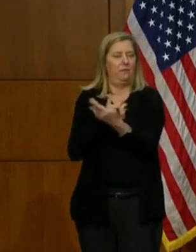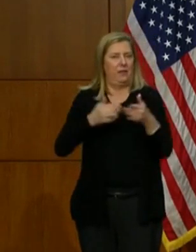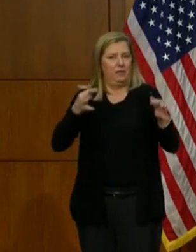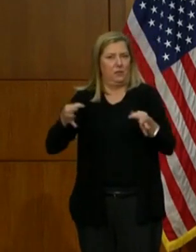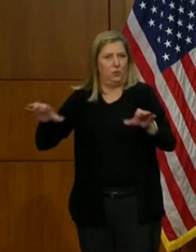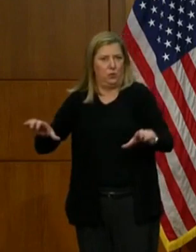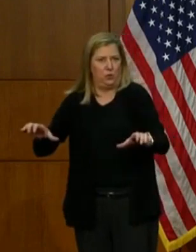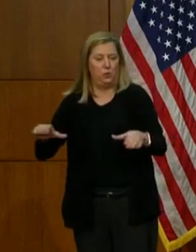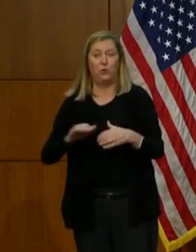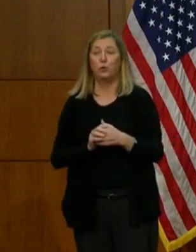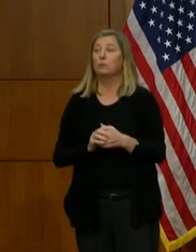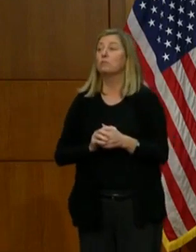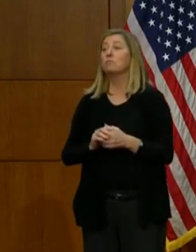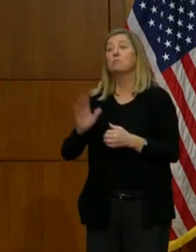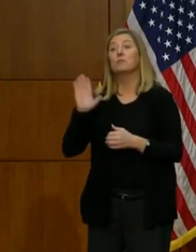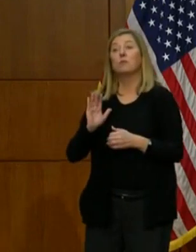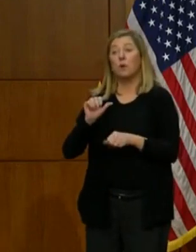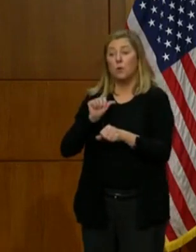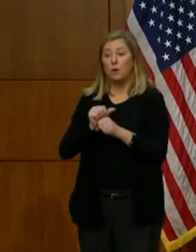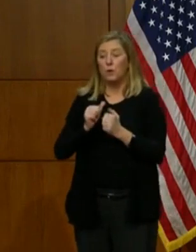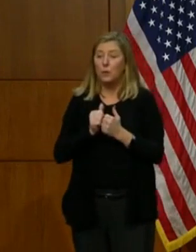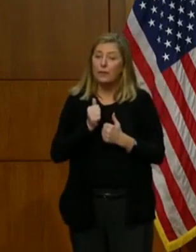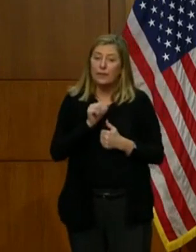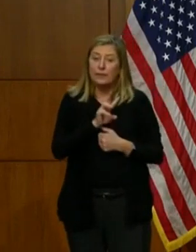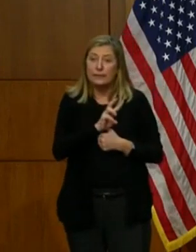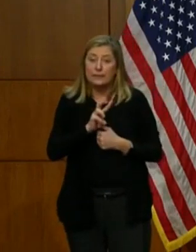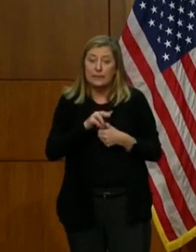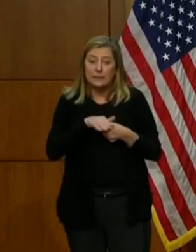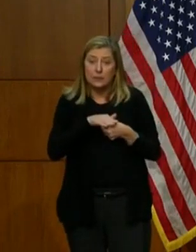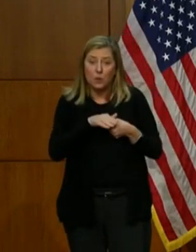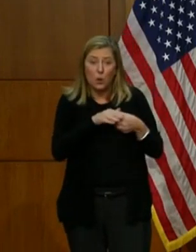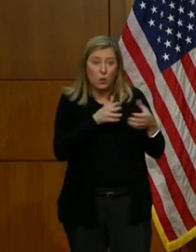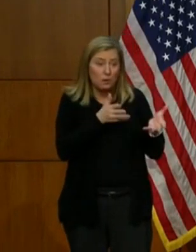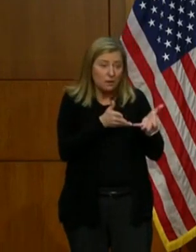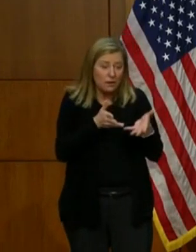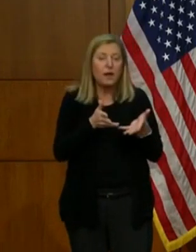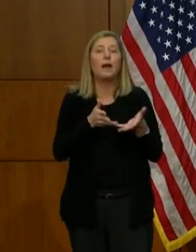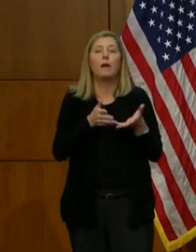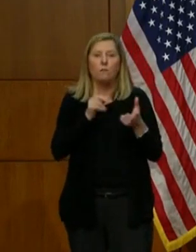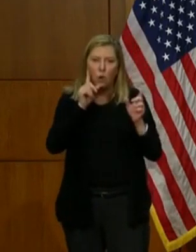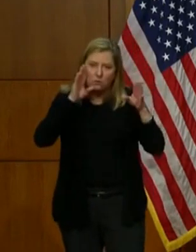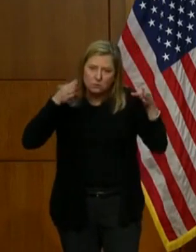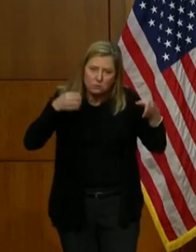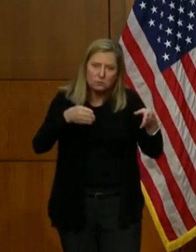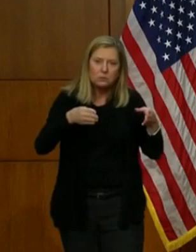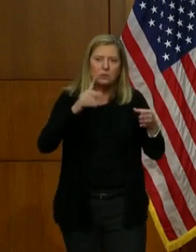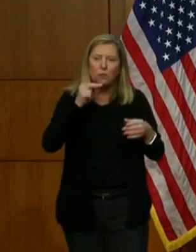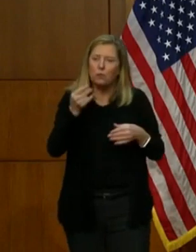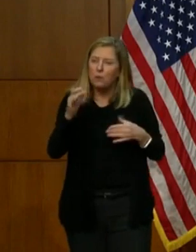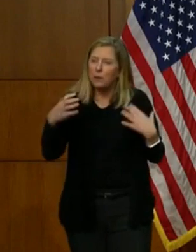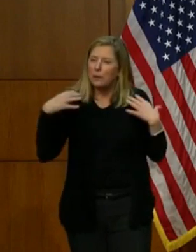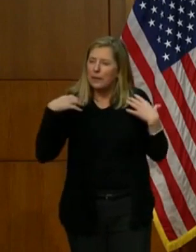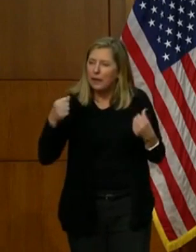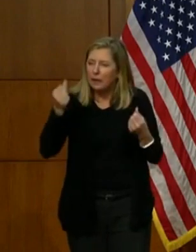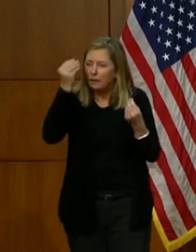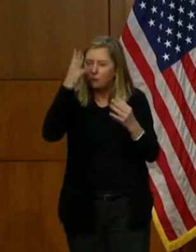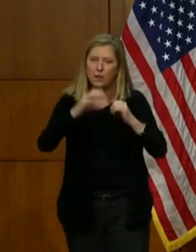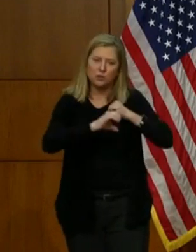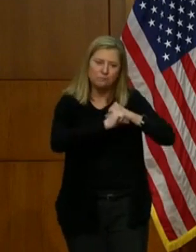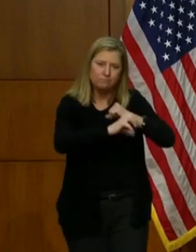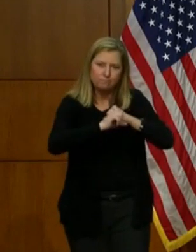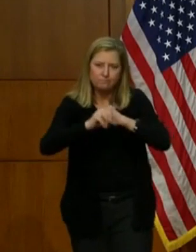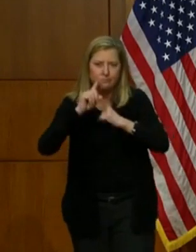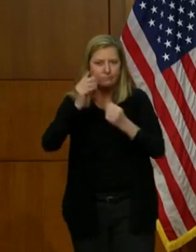we moved our group from working with 66 localities to do targeted outreach for public health information,